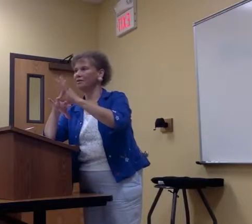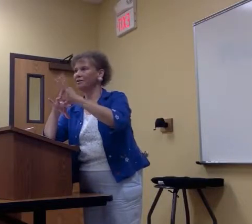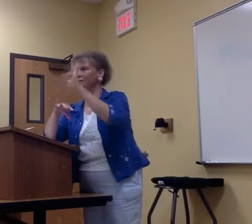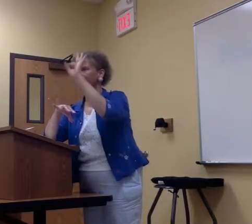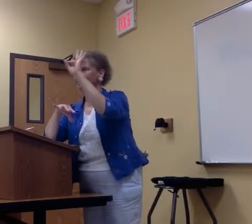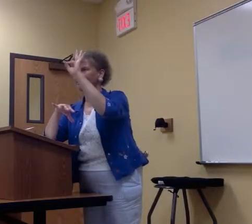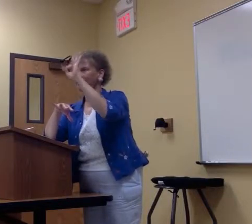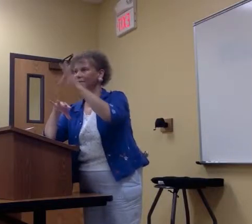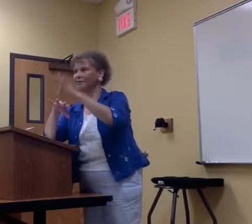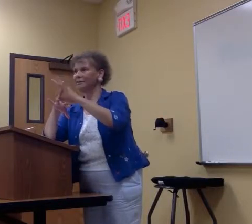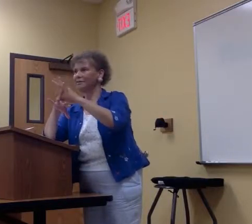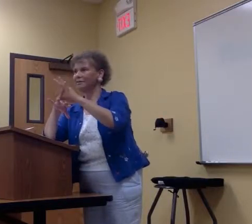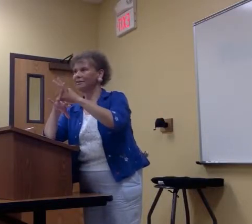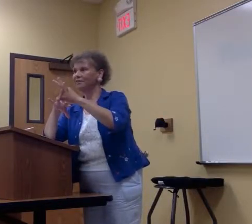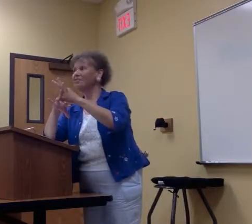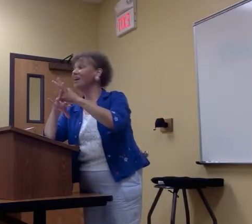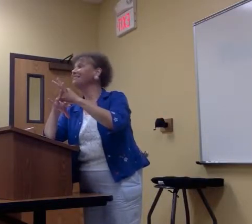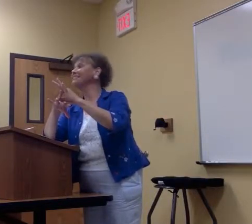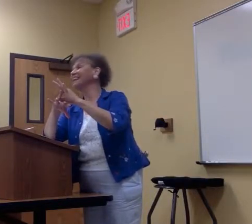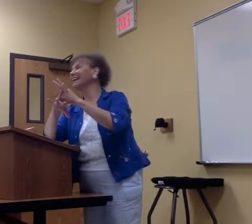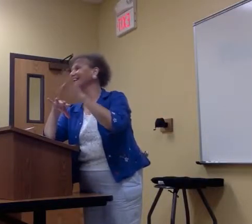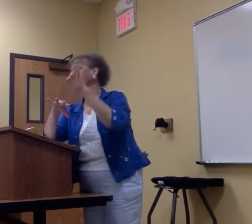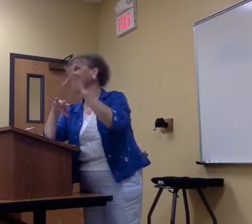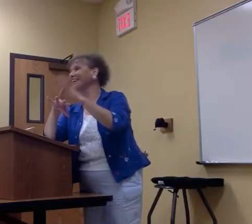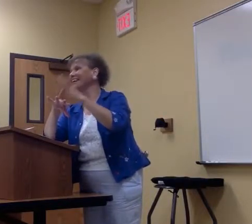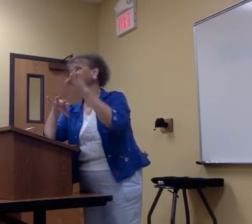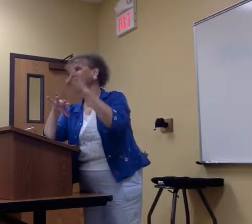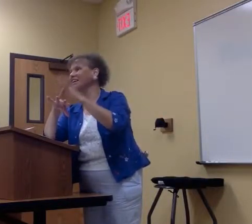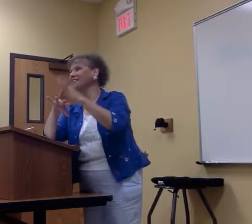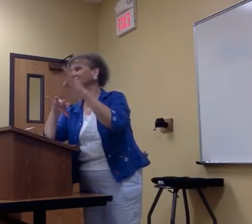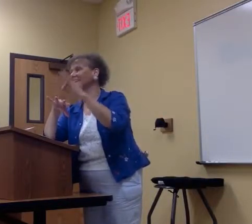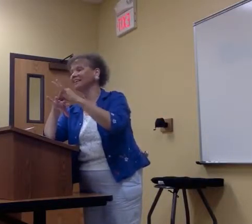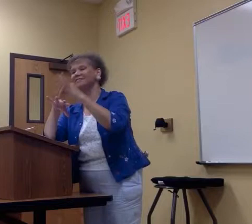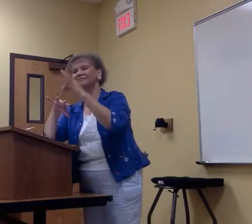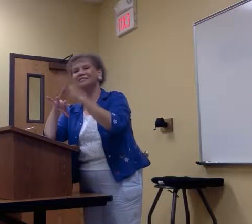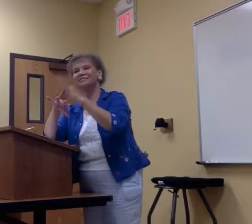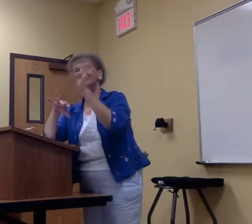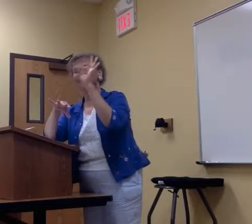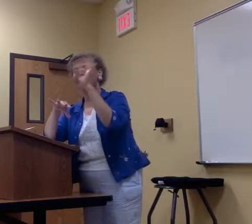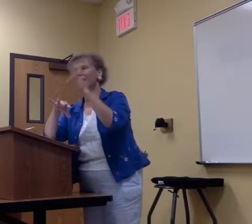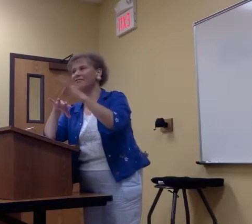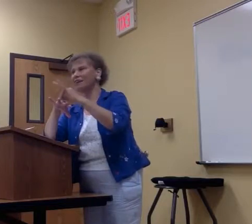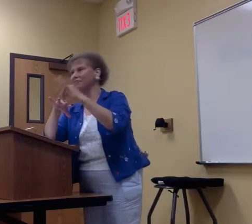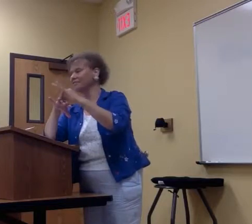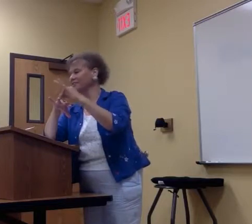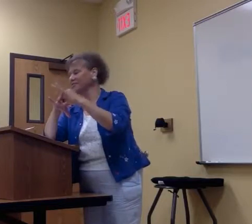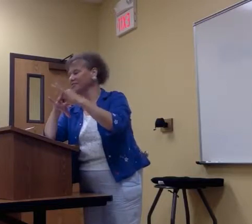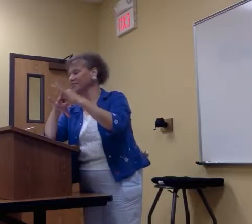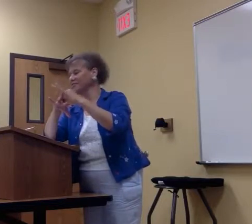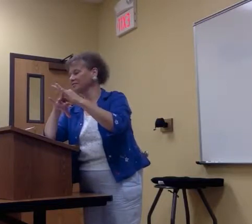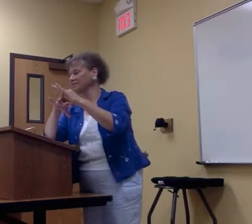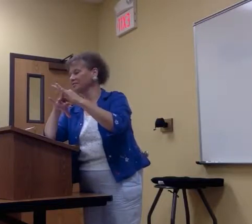Fiance. Fiance. All right, fiance. An F at the ring finger. What do you think this might